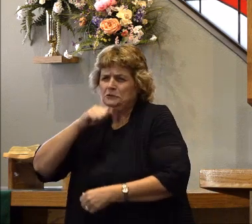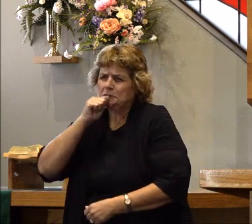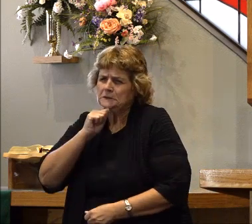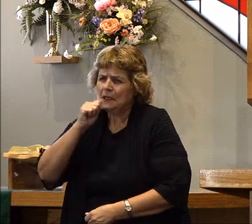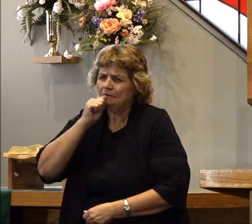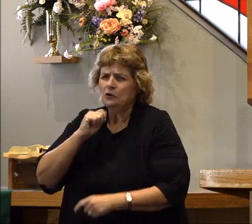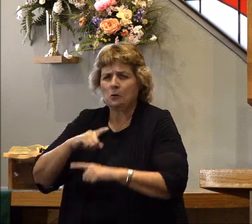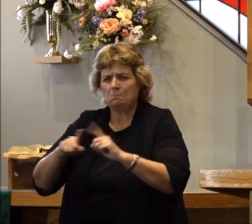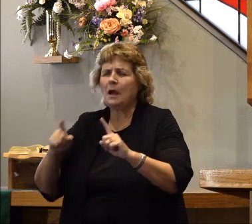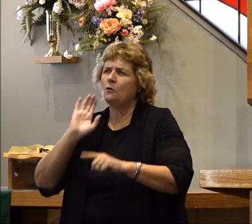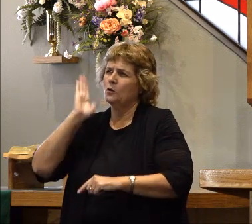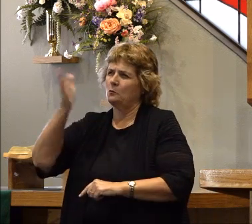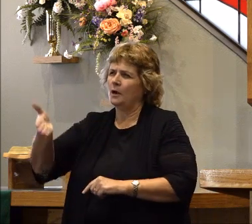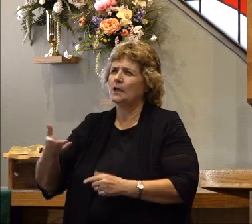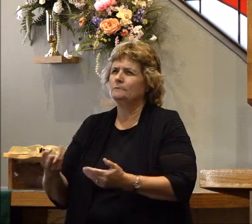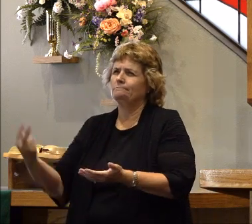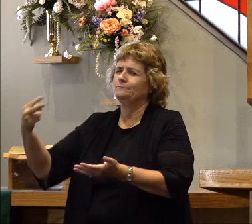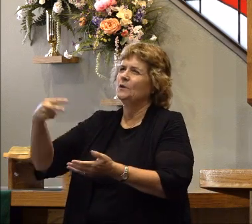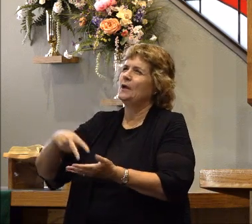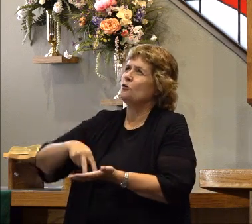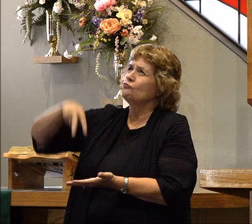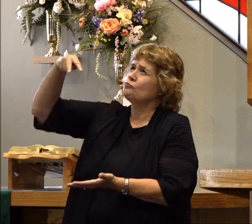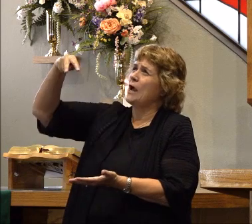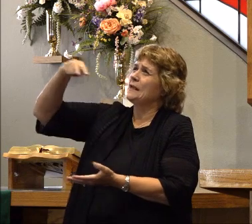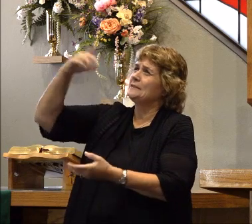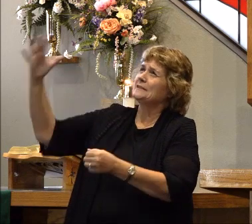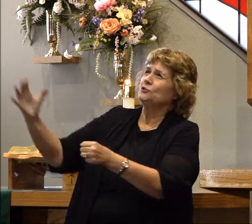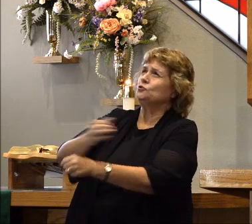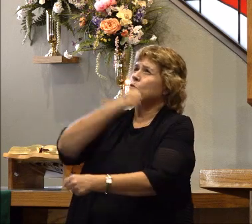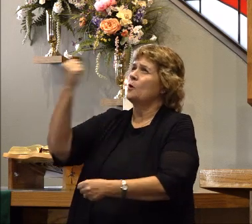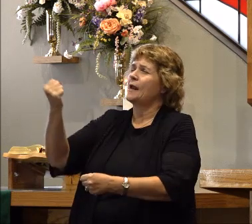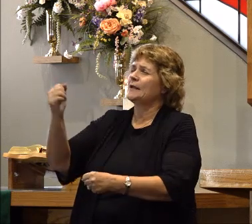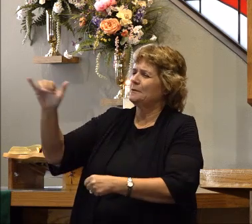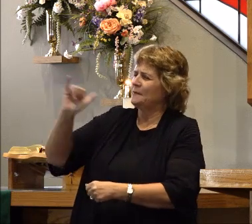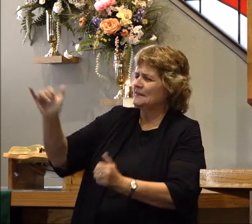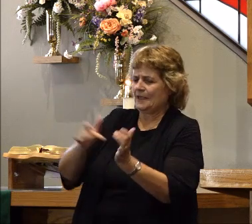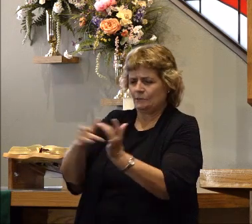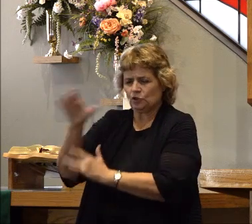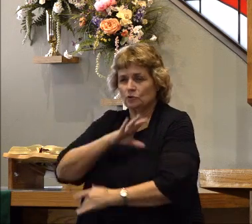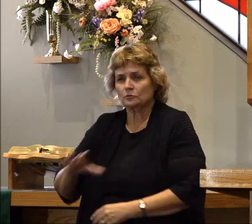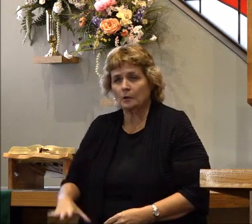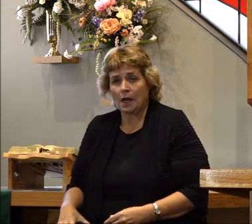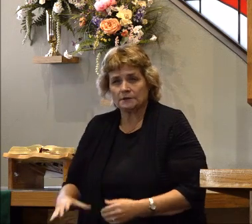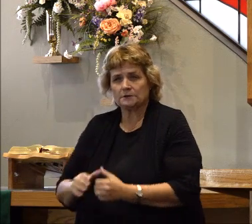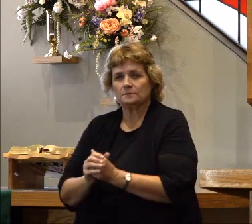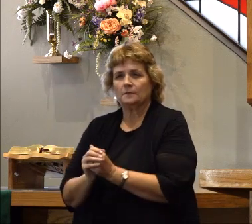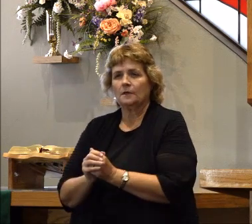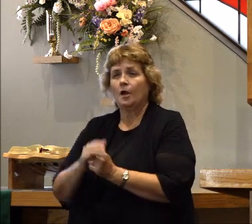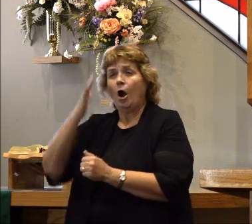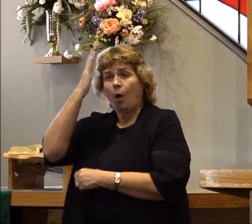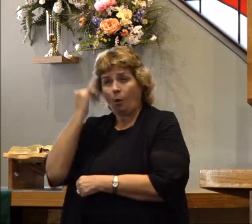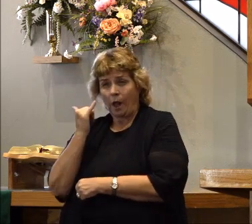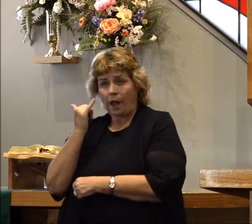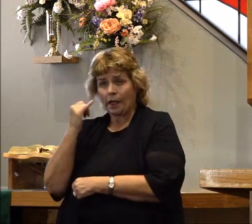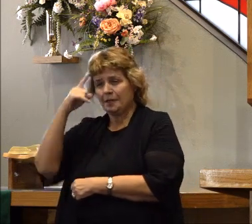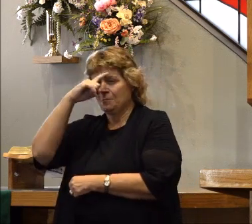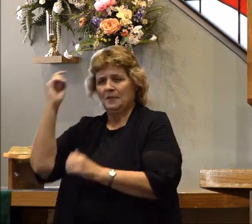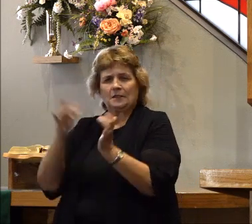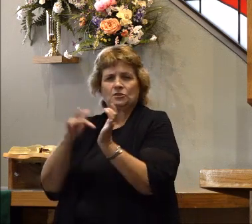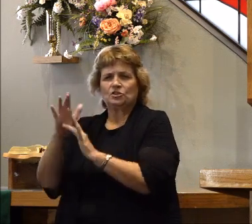in triumph, just like he did, because we are already triumphant through his